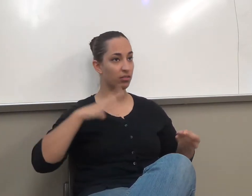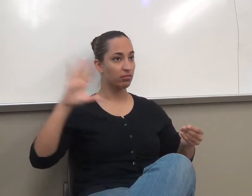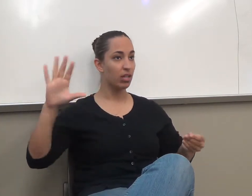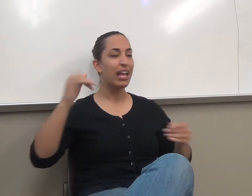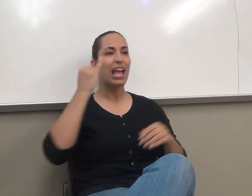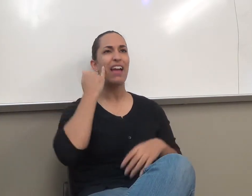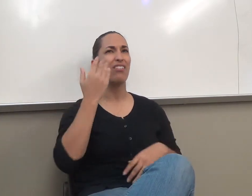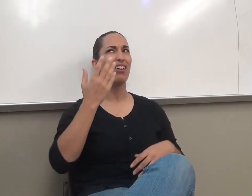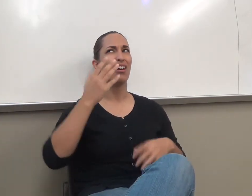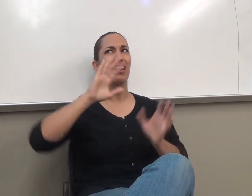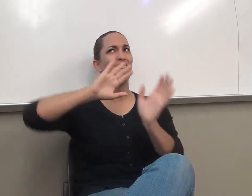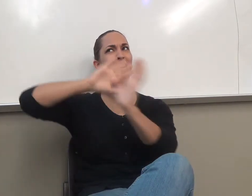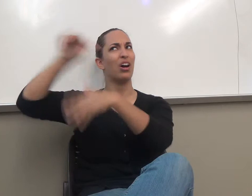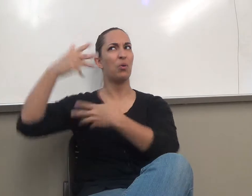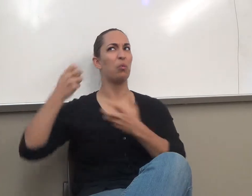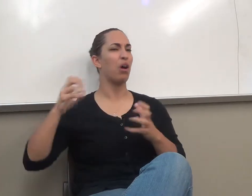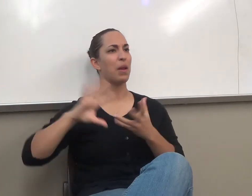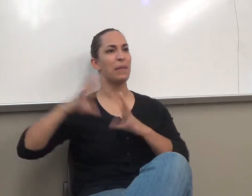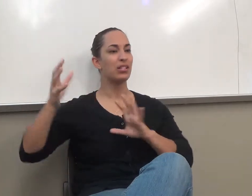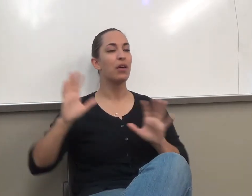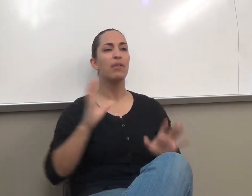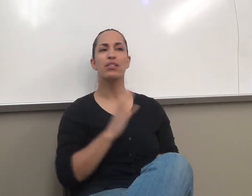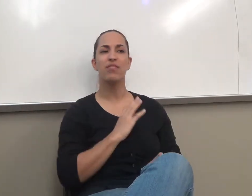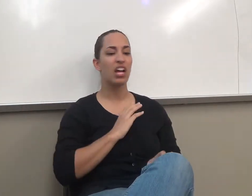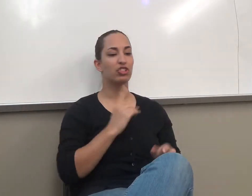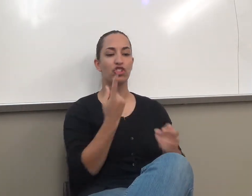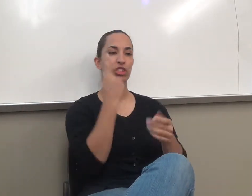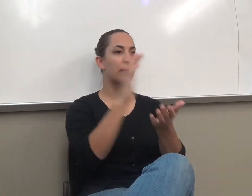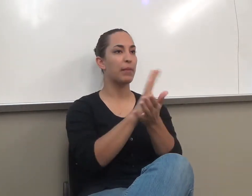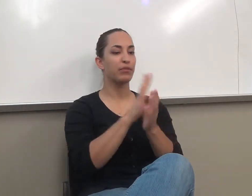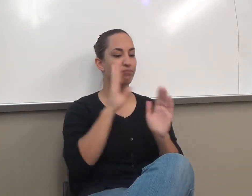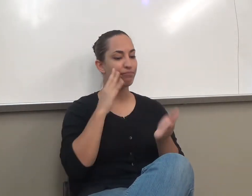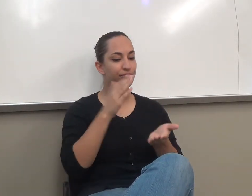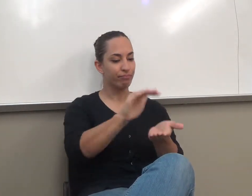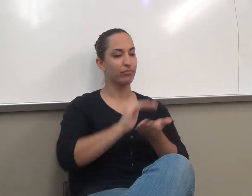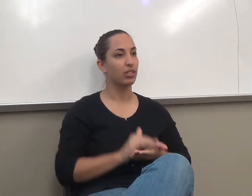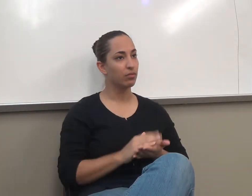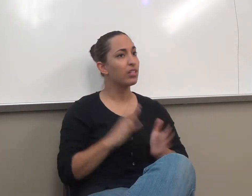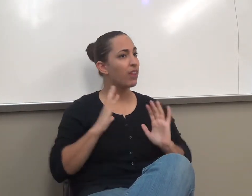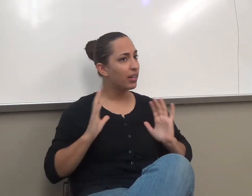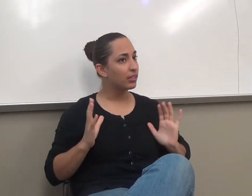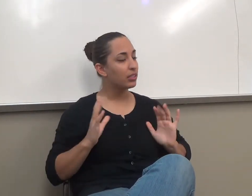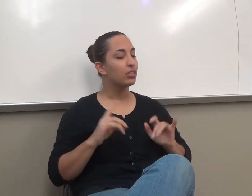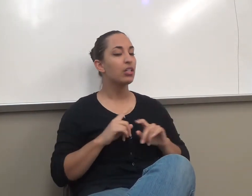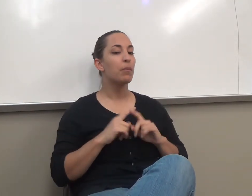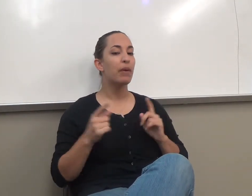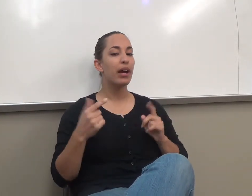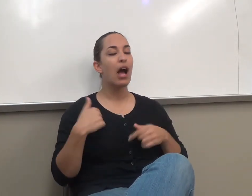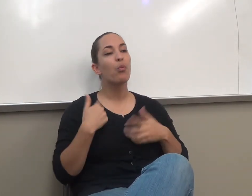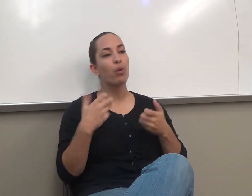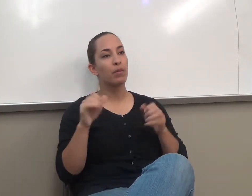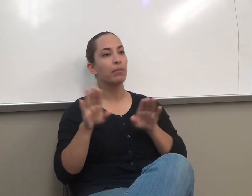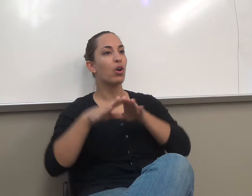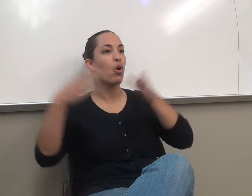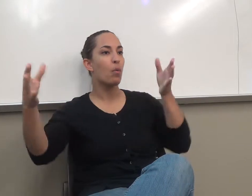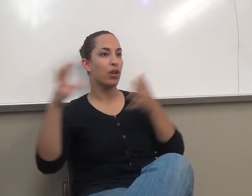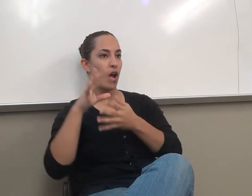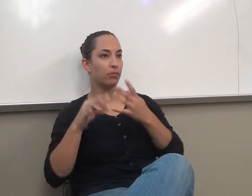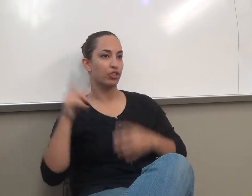Okay, so like I said, this semester especially, this is our first kind of experiment